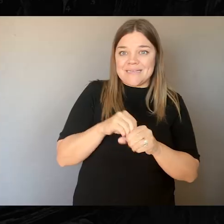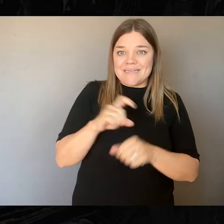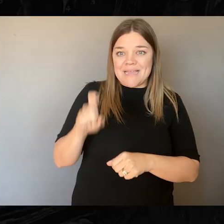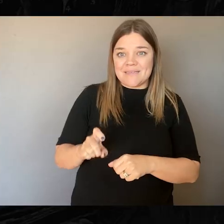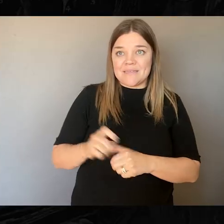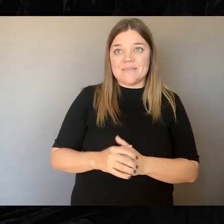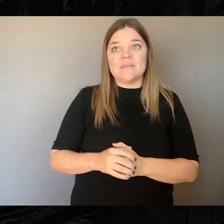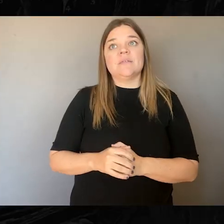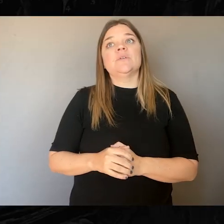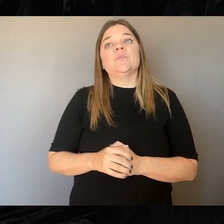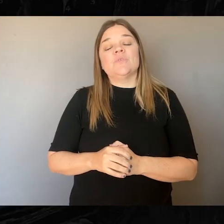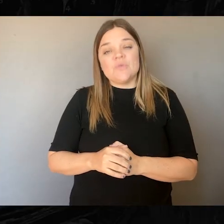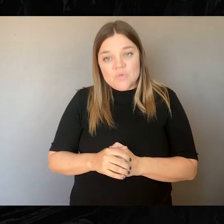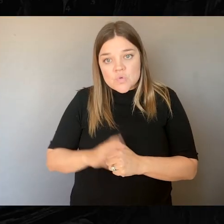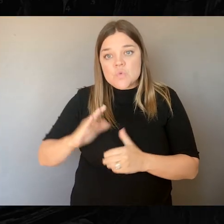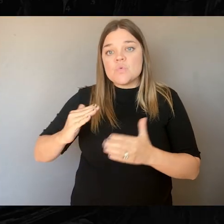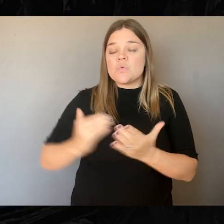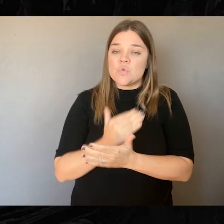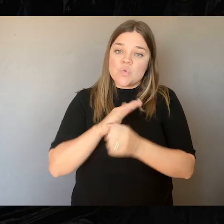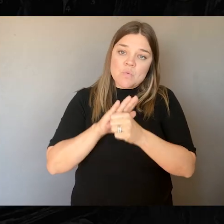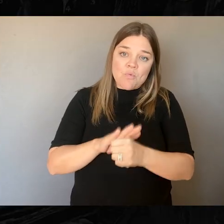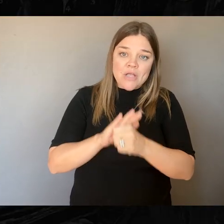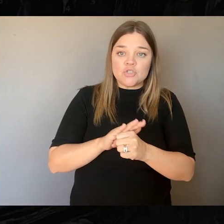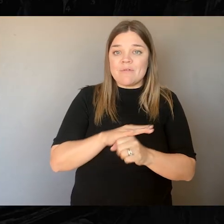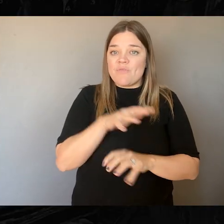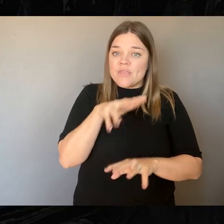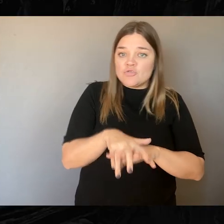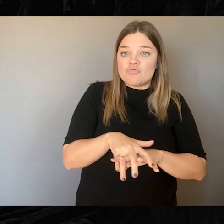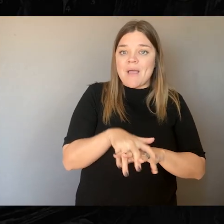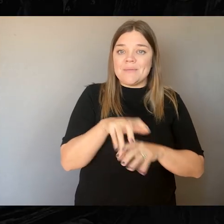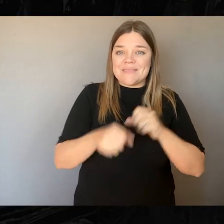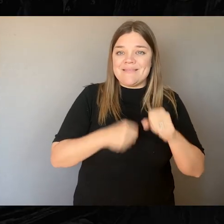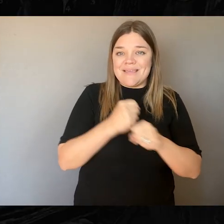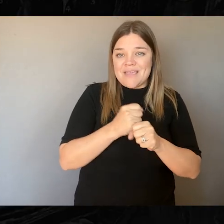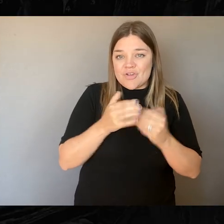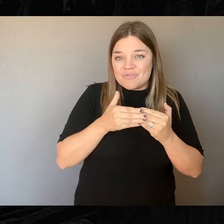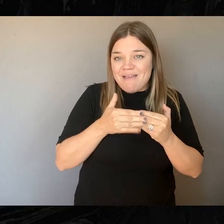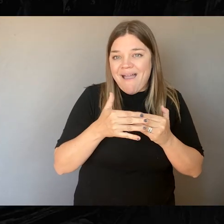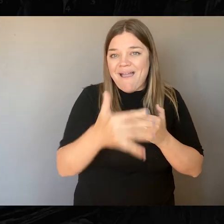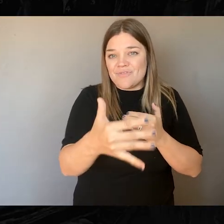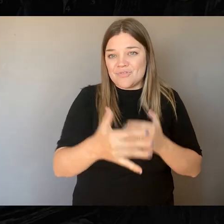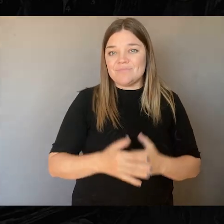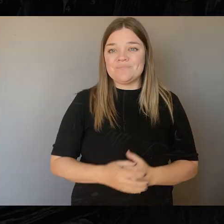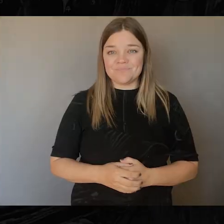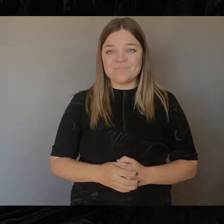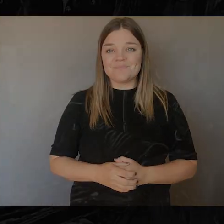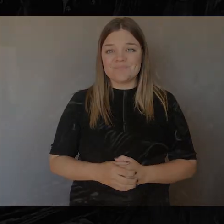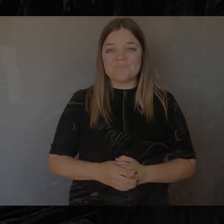would bring tremendous new pressures for these native tribes in the years after the Texas Revolution.